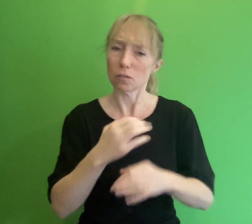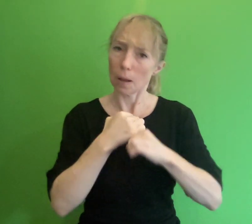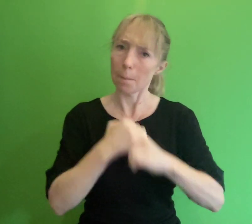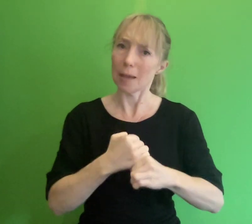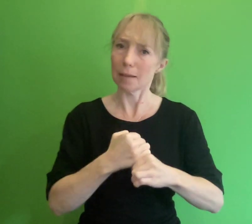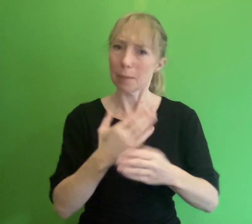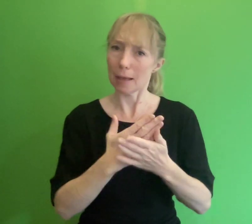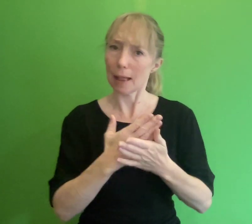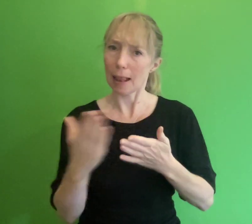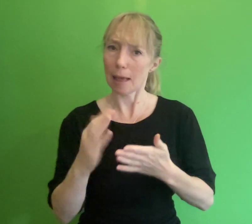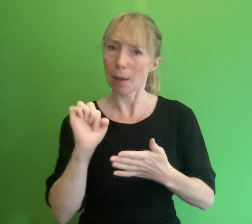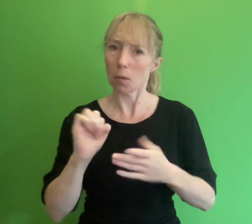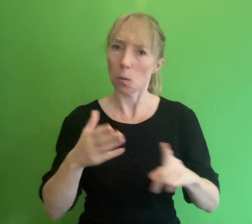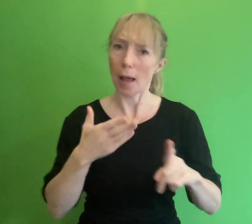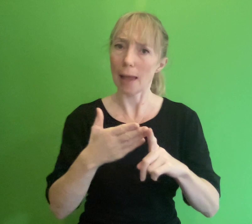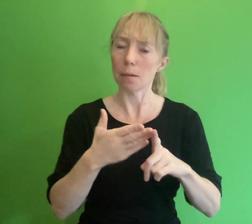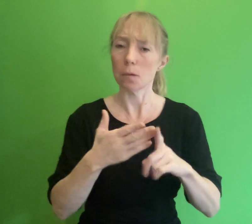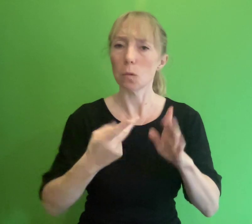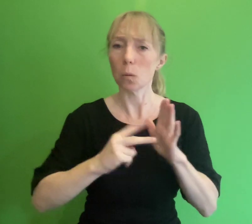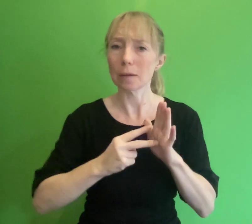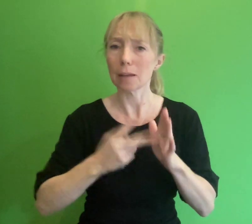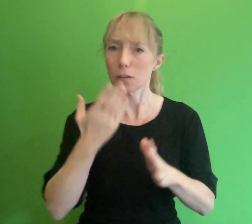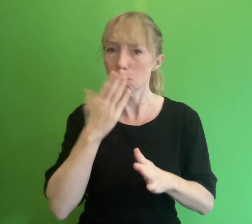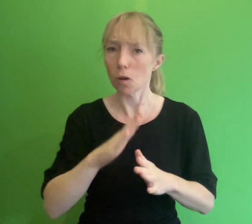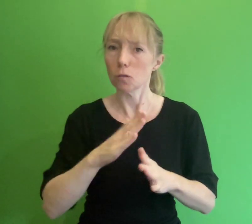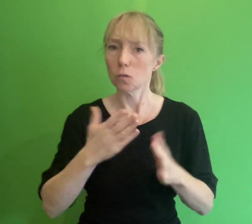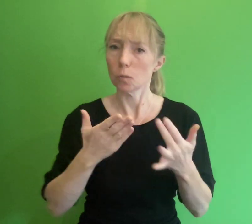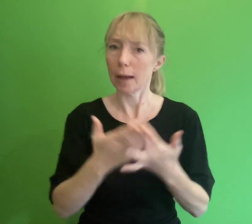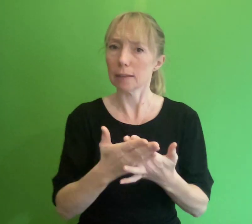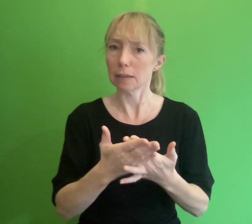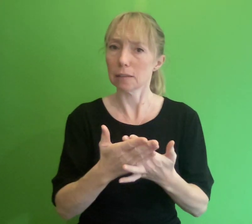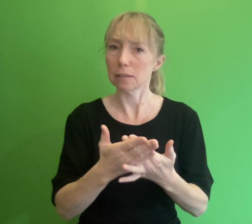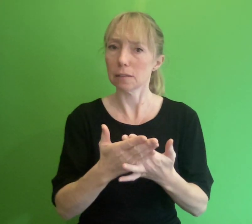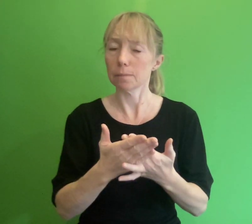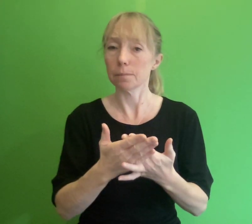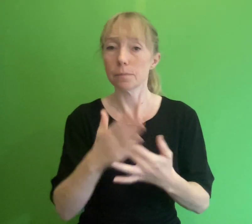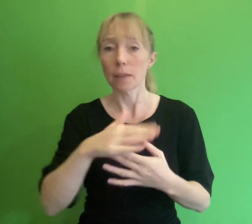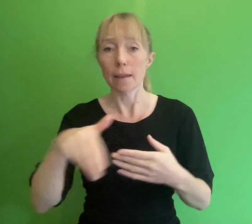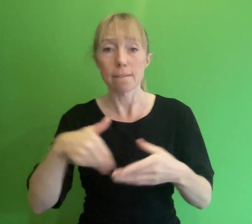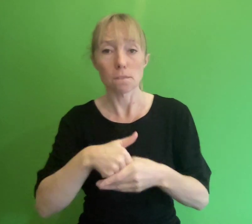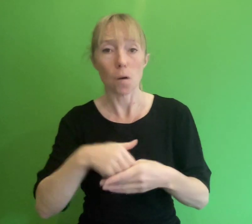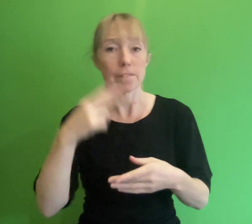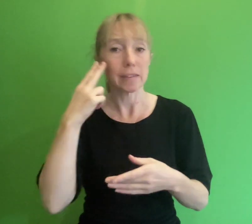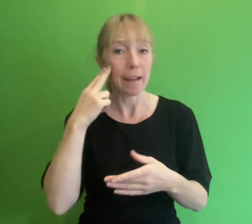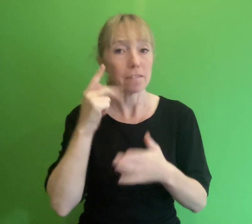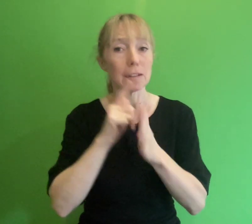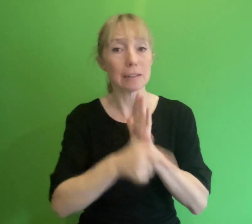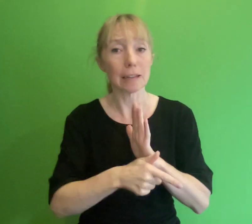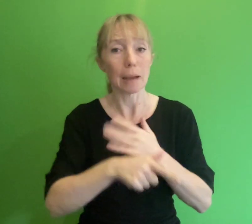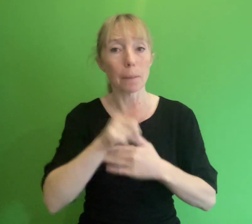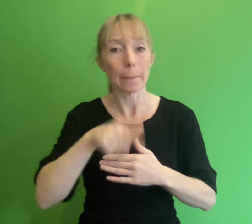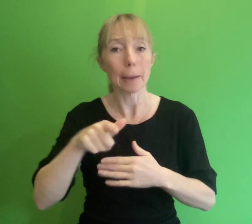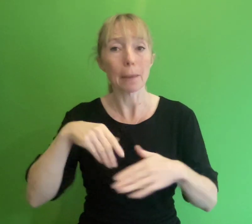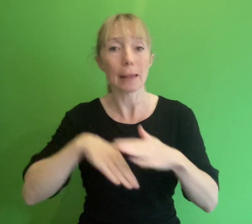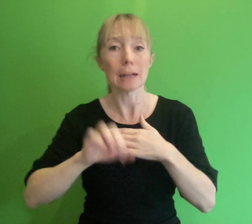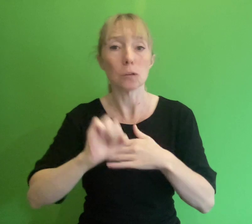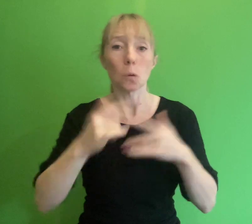your organisational approach to access. Involve deaf and disabled people in your audit and the findings of your